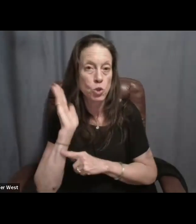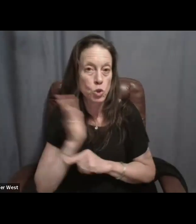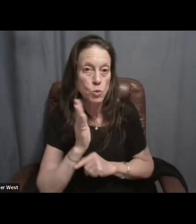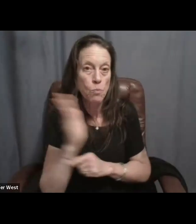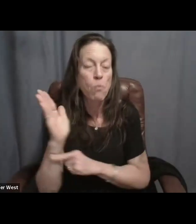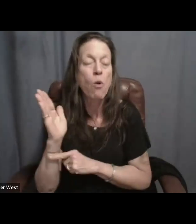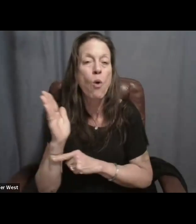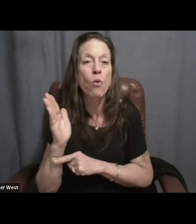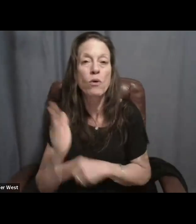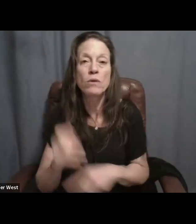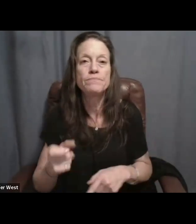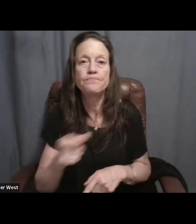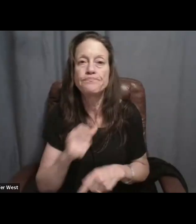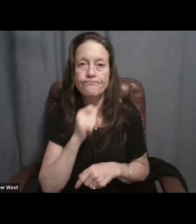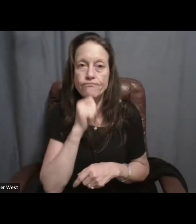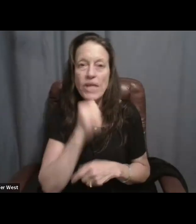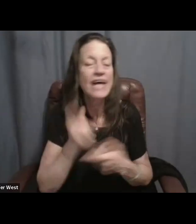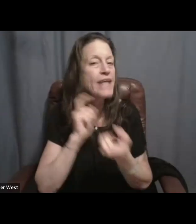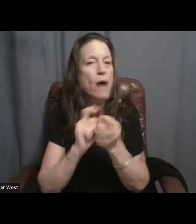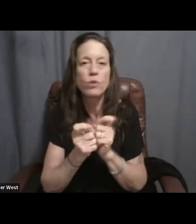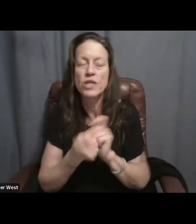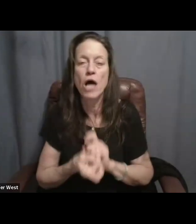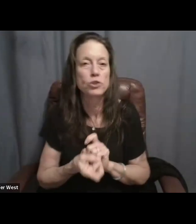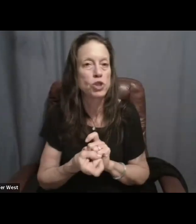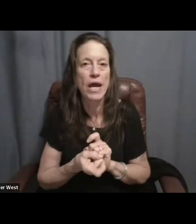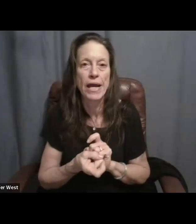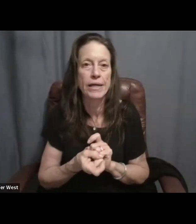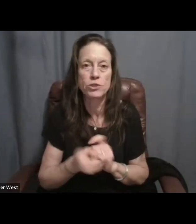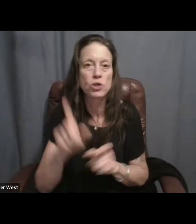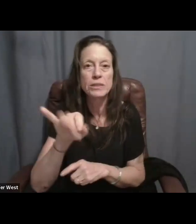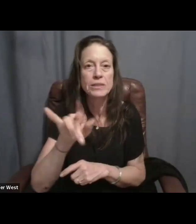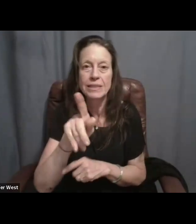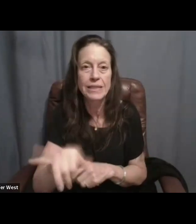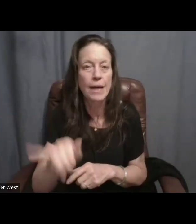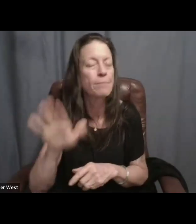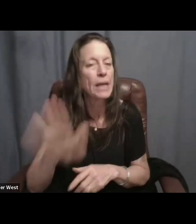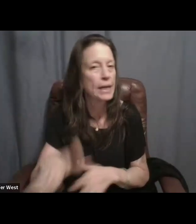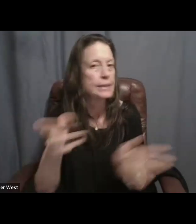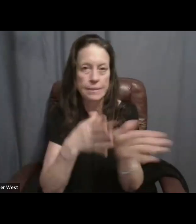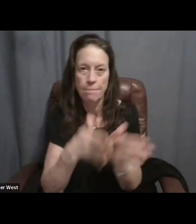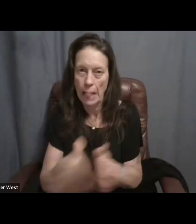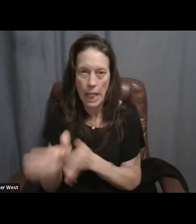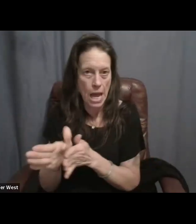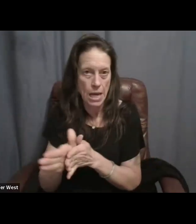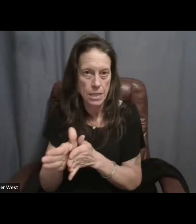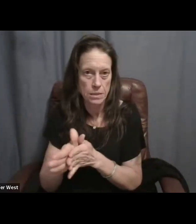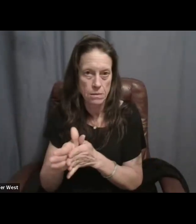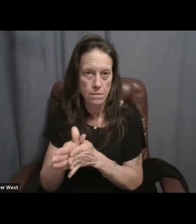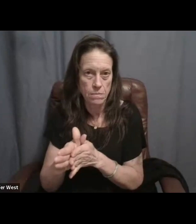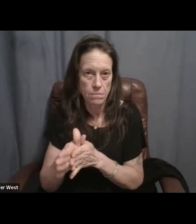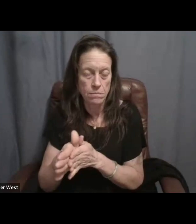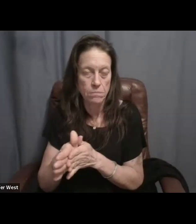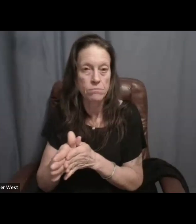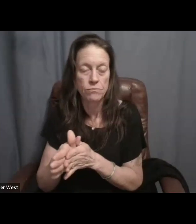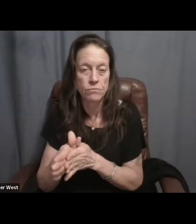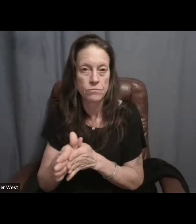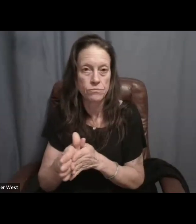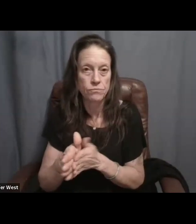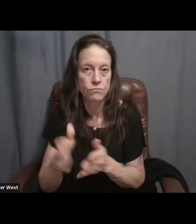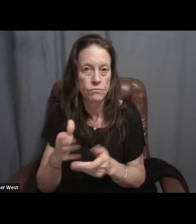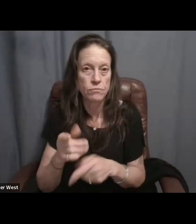don't think I would change the course of where Timmy is as far as thinking about going to a provider service versus being